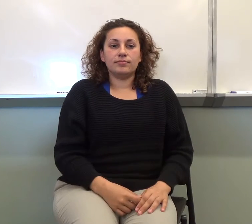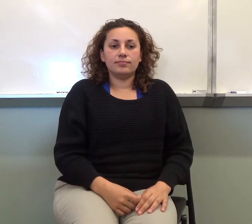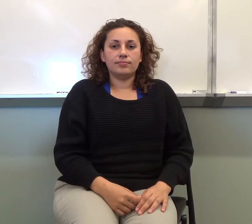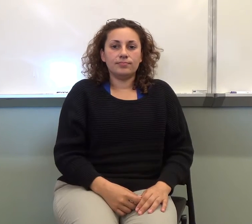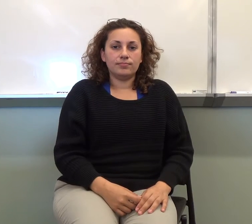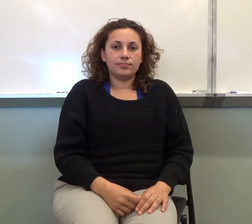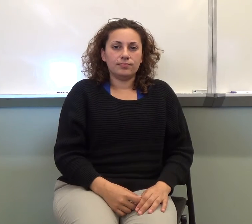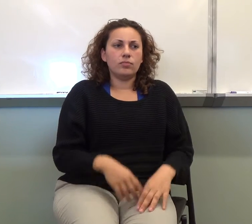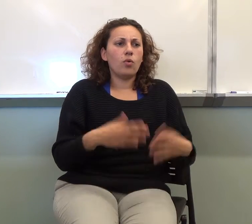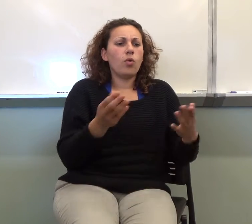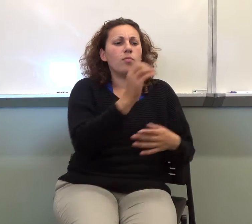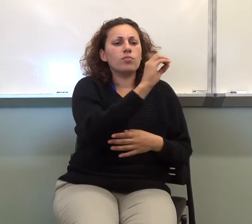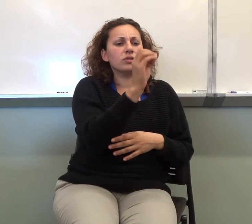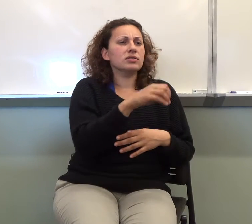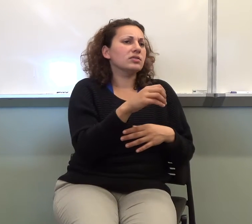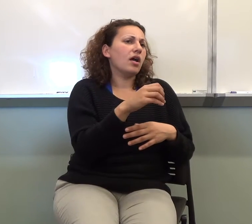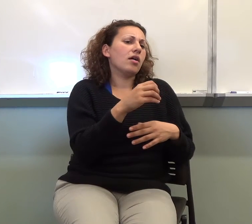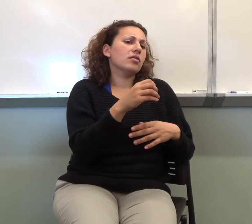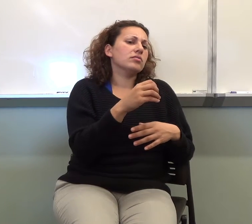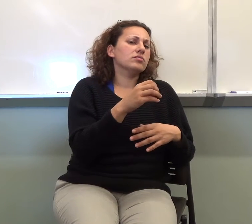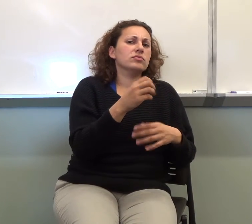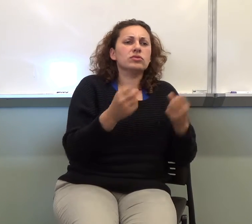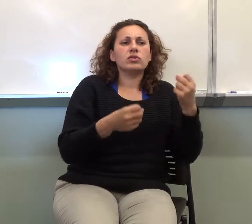What percent of cars is manufactured in some country other than Japan?